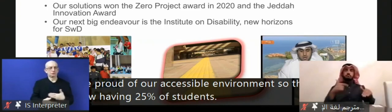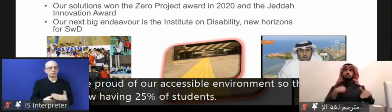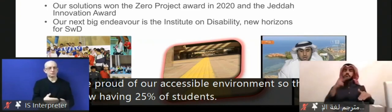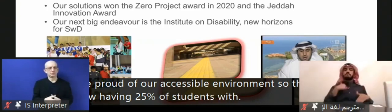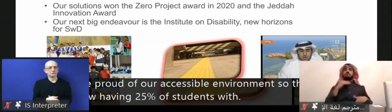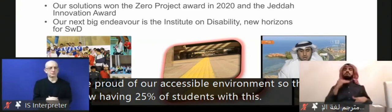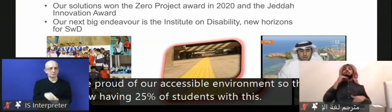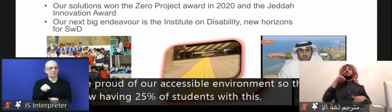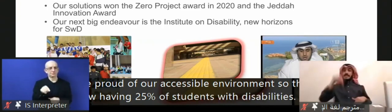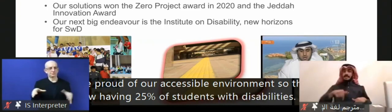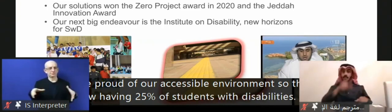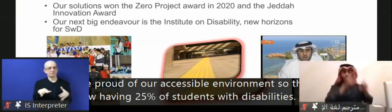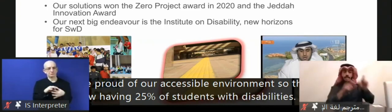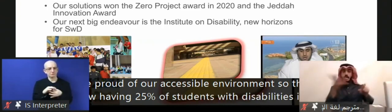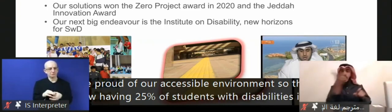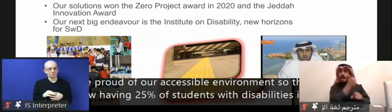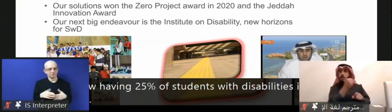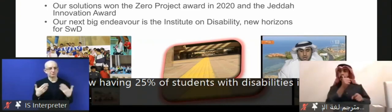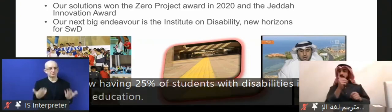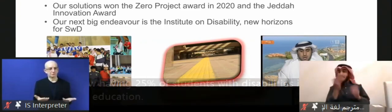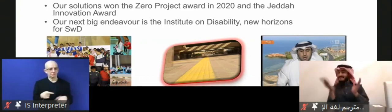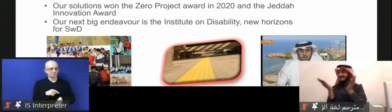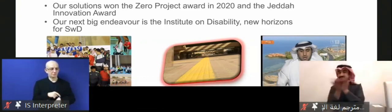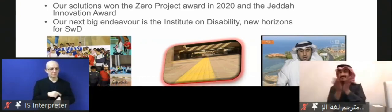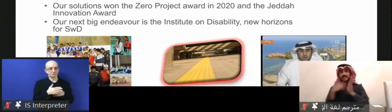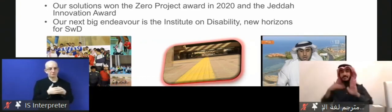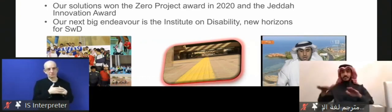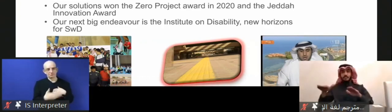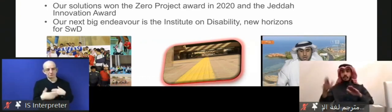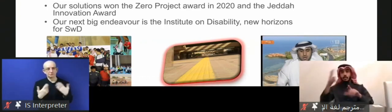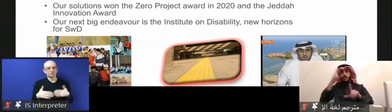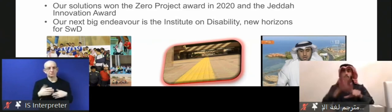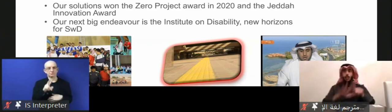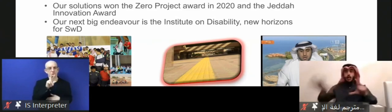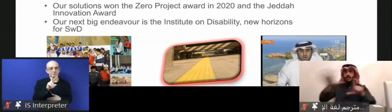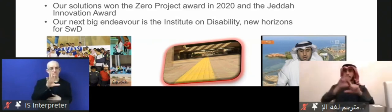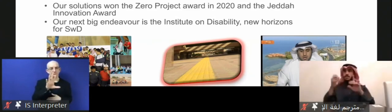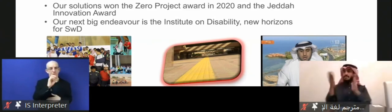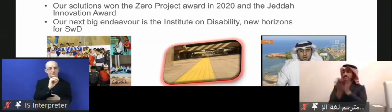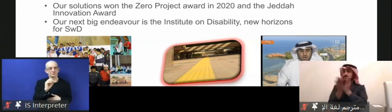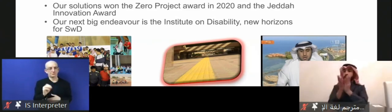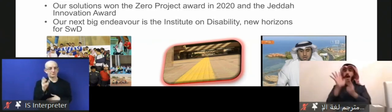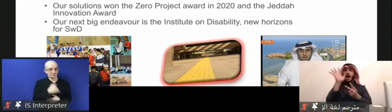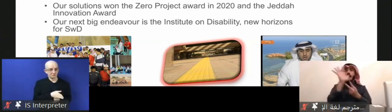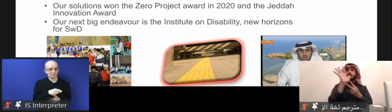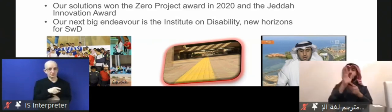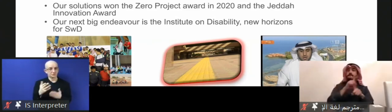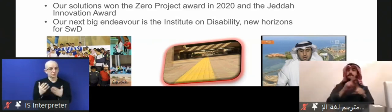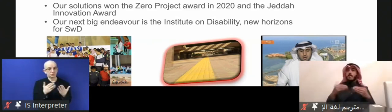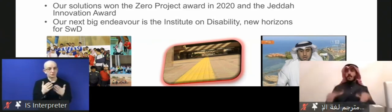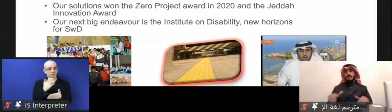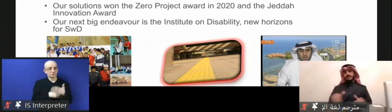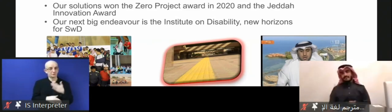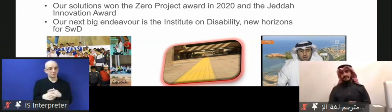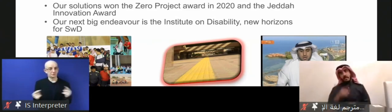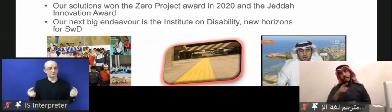with disabilities in higher education in Saudi Arabia. This is a huge percentage. We are proud of